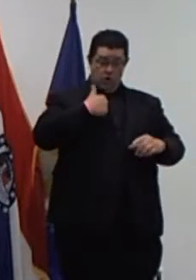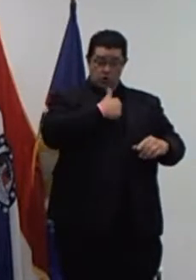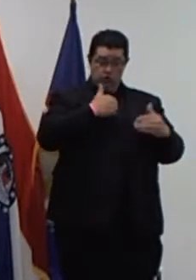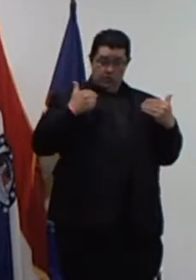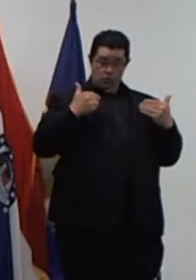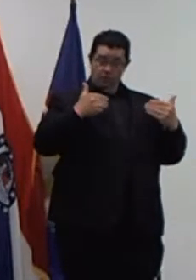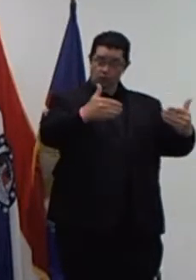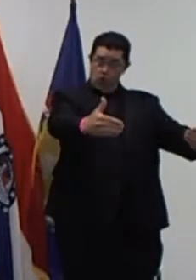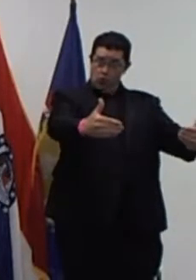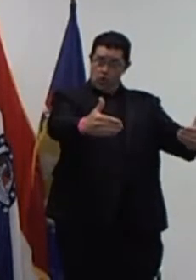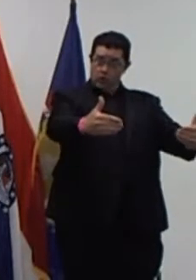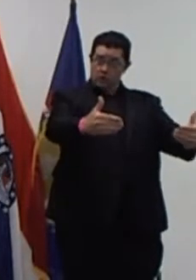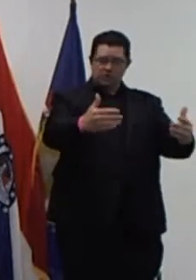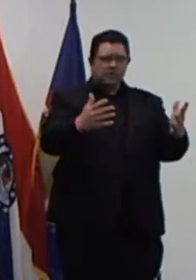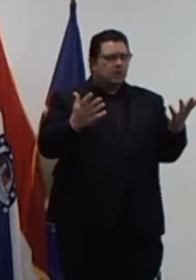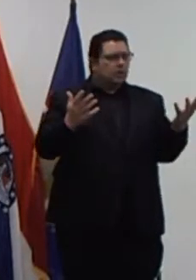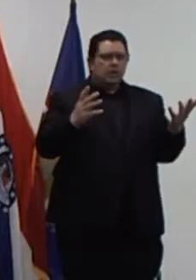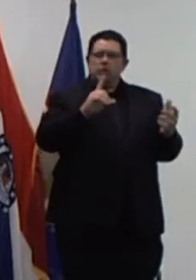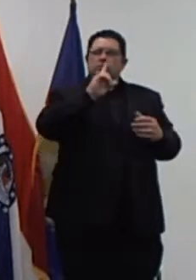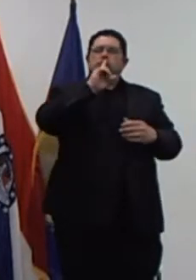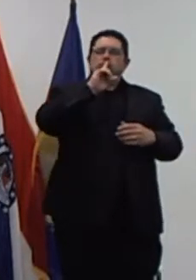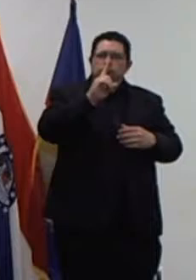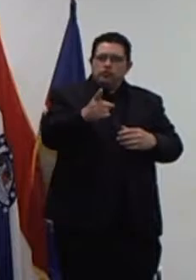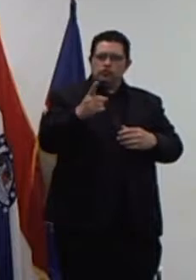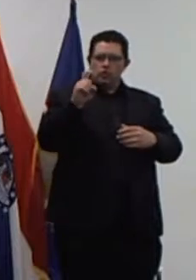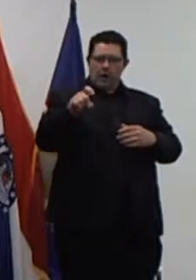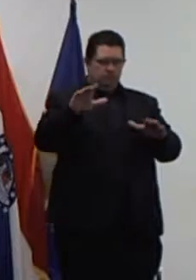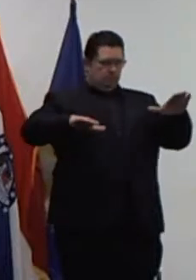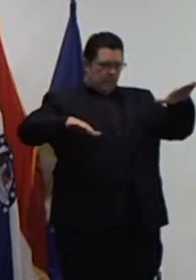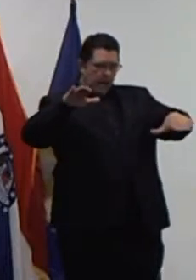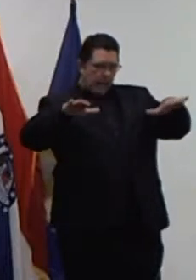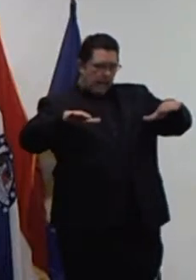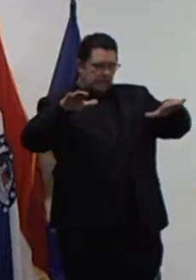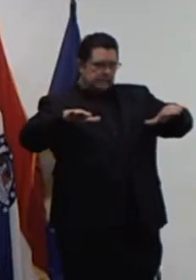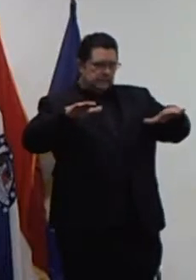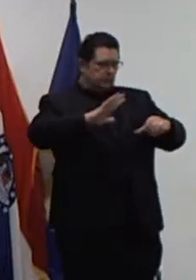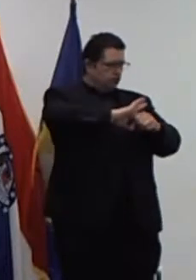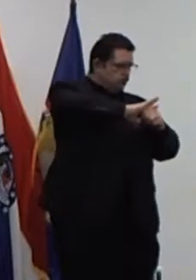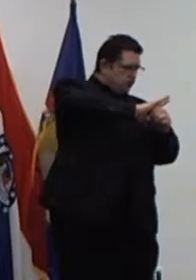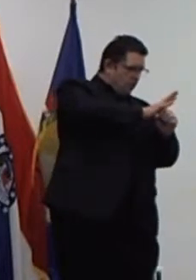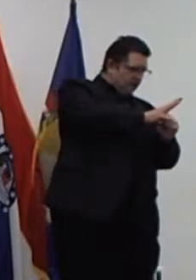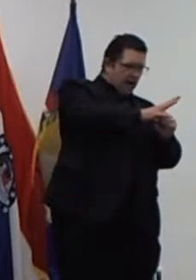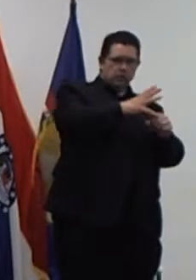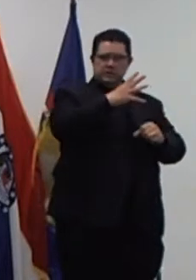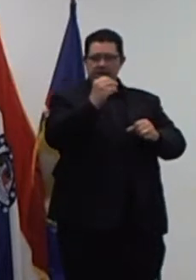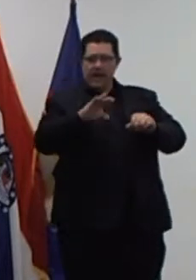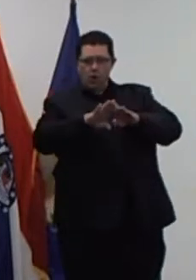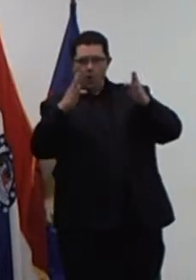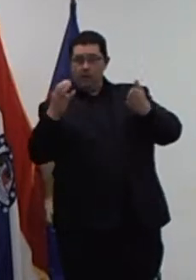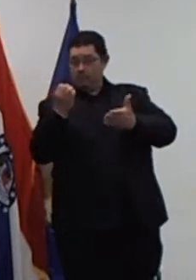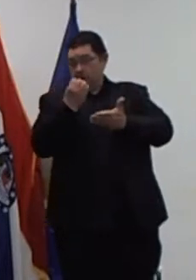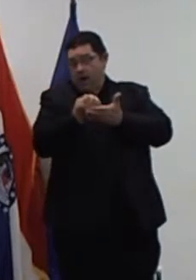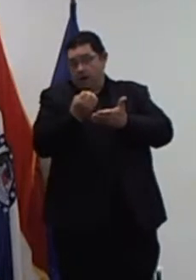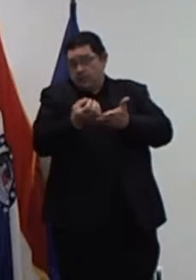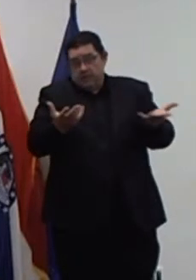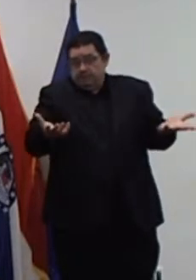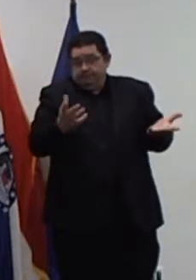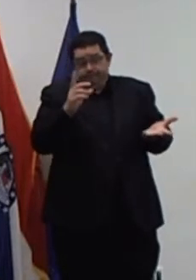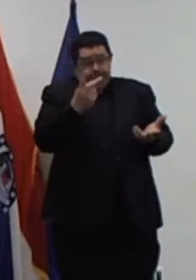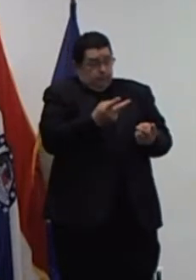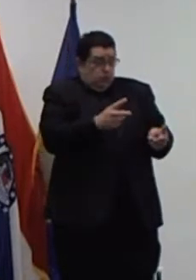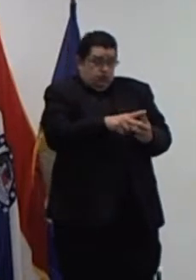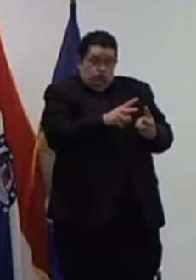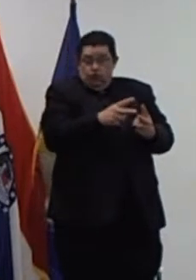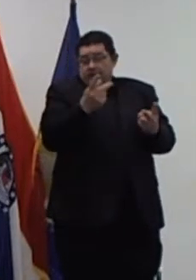forward, there's no doubt that we've got to figure out a way to balance dealing with the coronavirus and open up the economy. Those two things have to